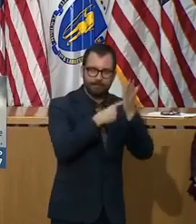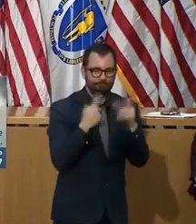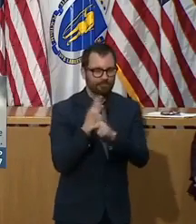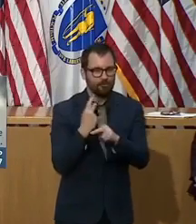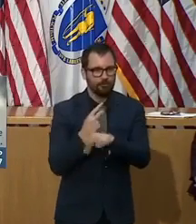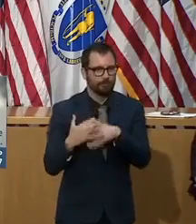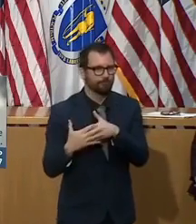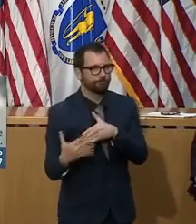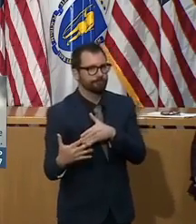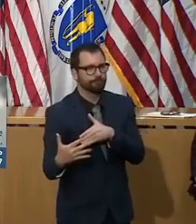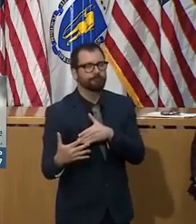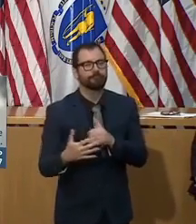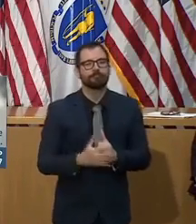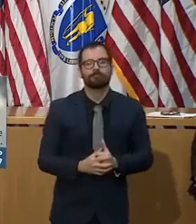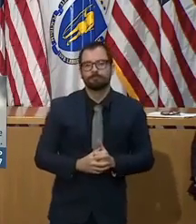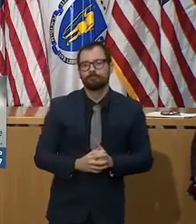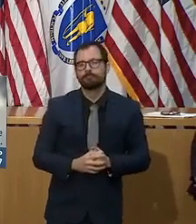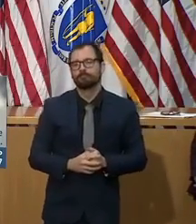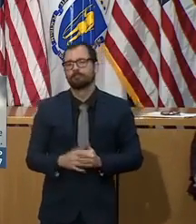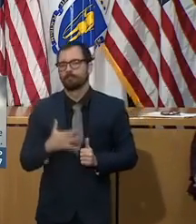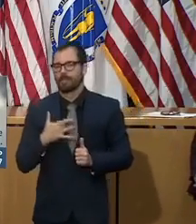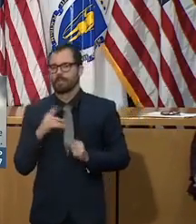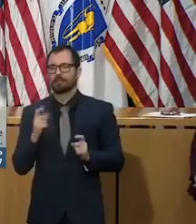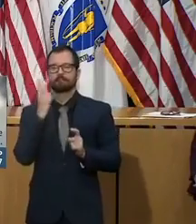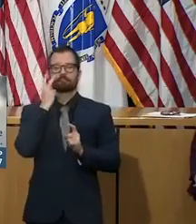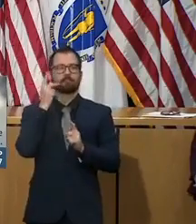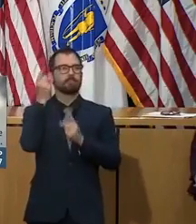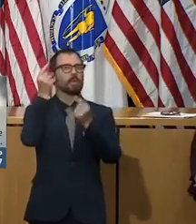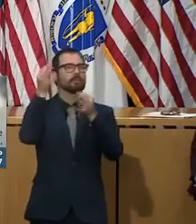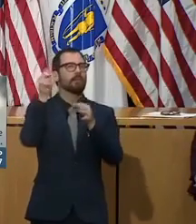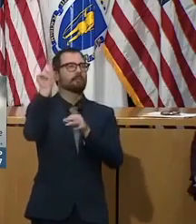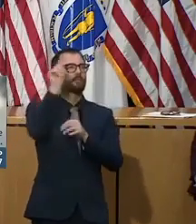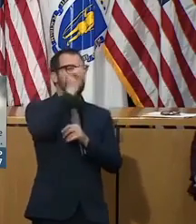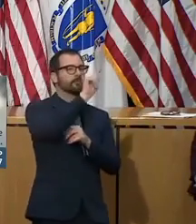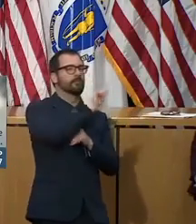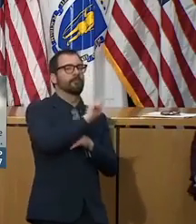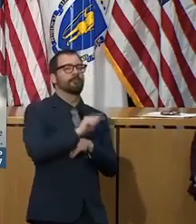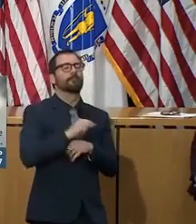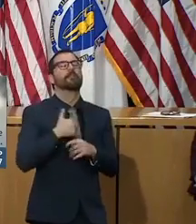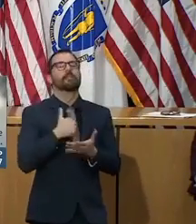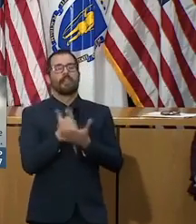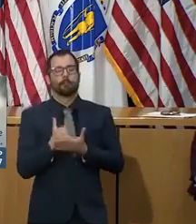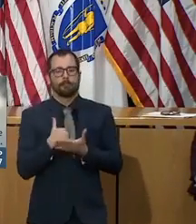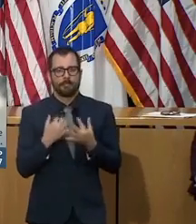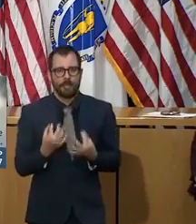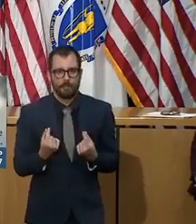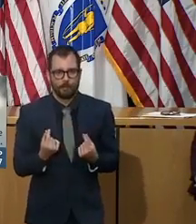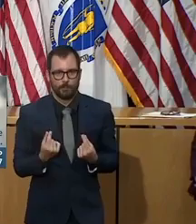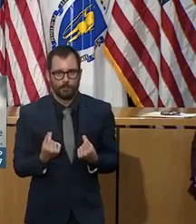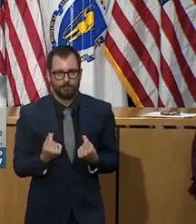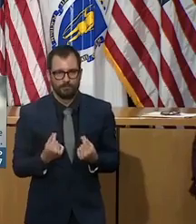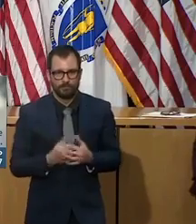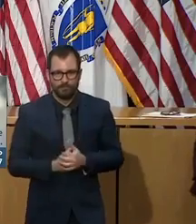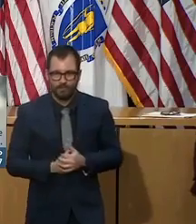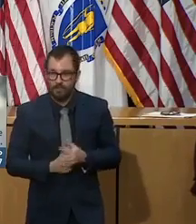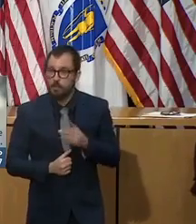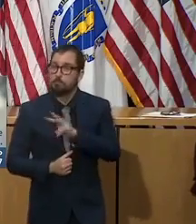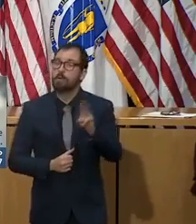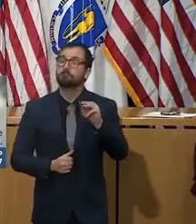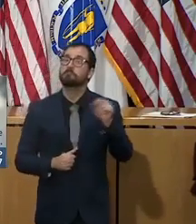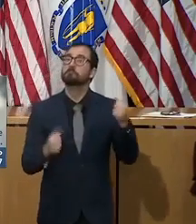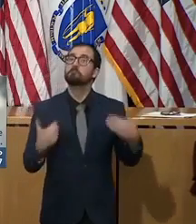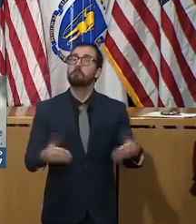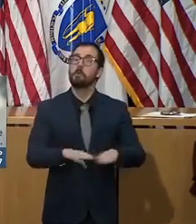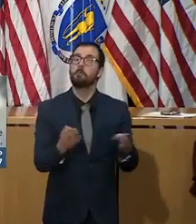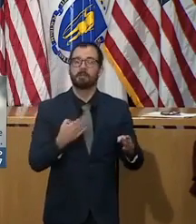I don't anticipate that we'll choose to single one region out over another. I'm glad, since Western Mass was one of the first